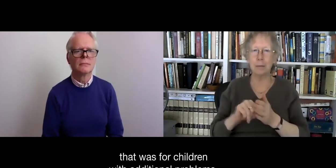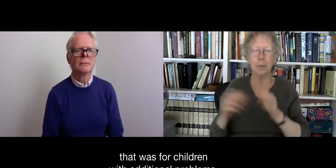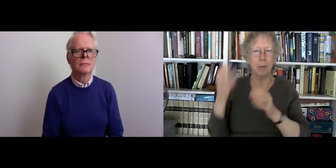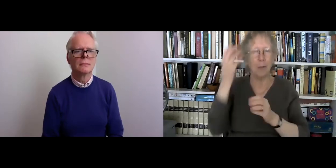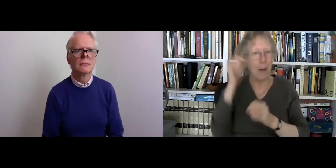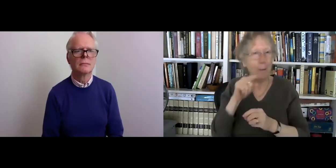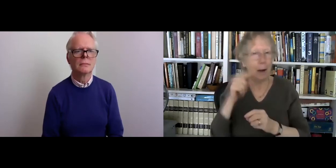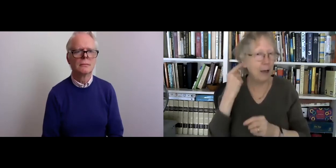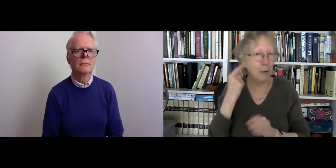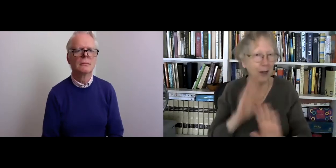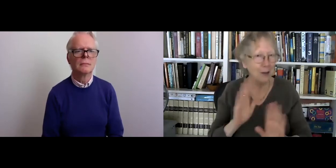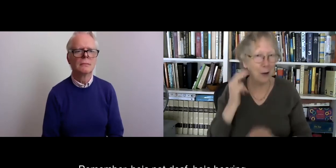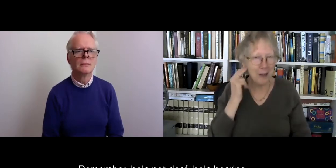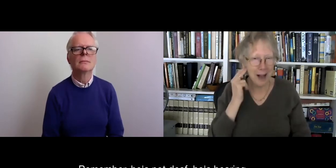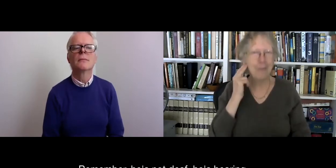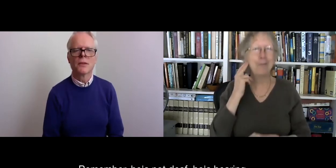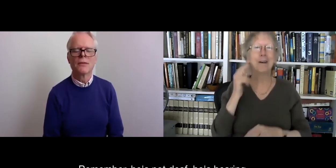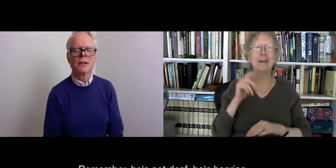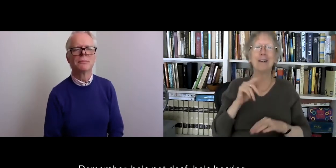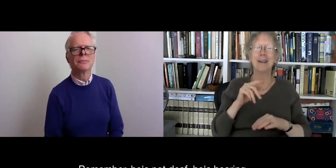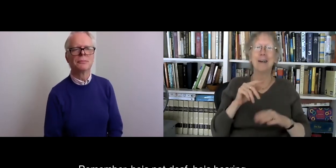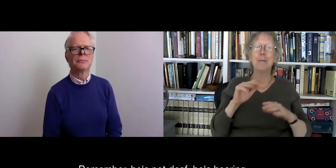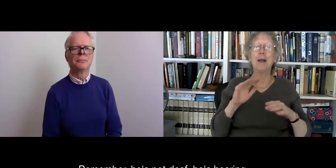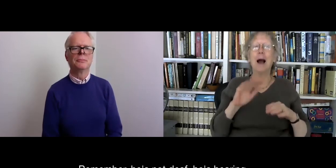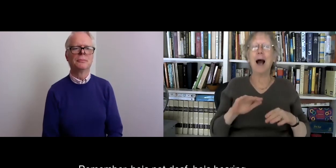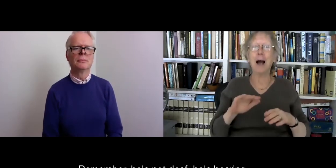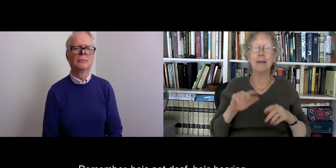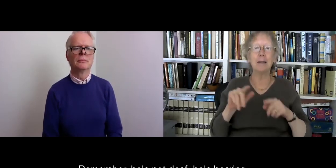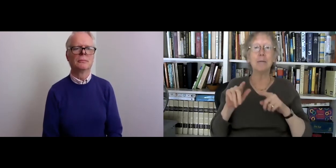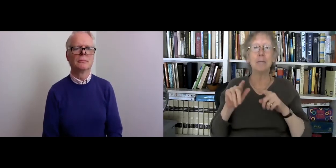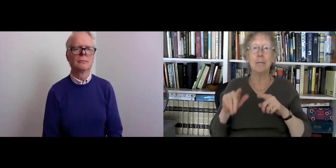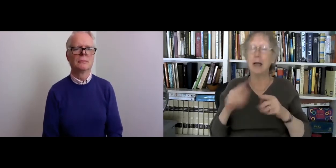problems. Remember, he's not deaf, he's hearing.